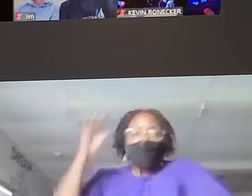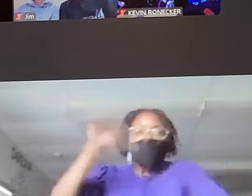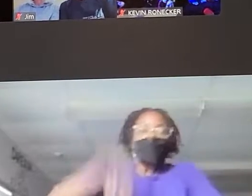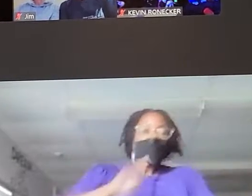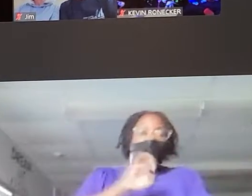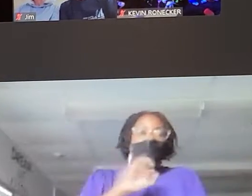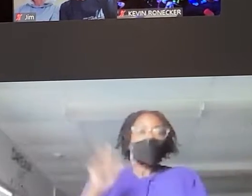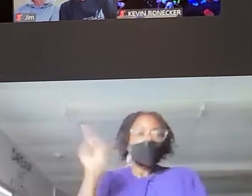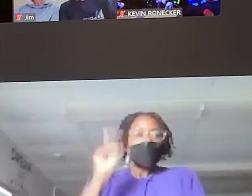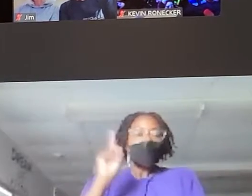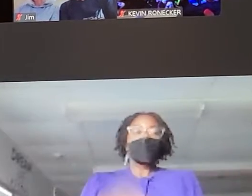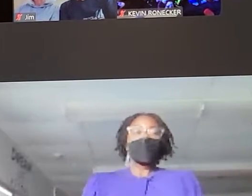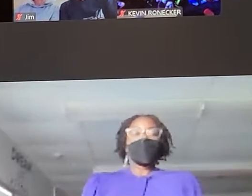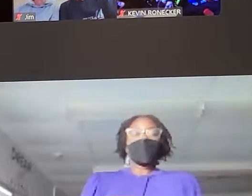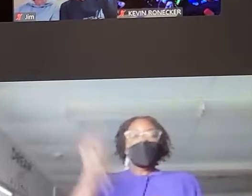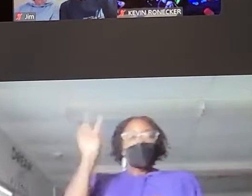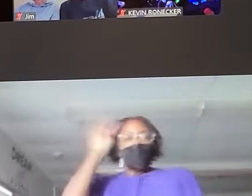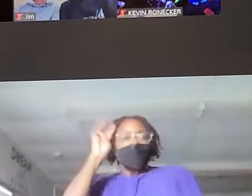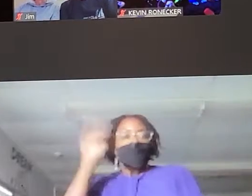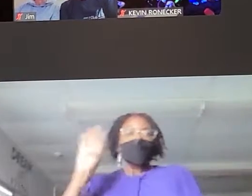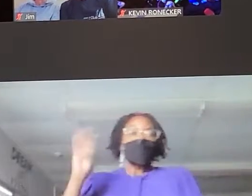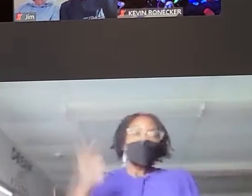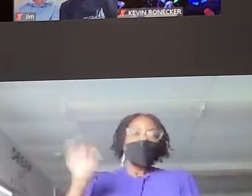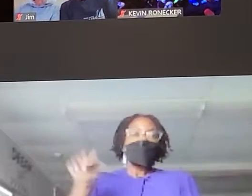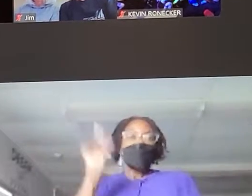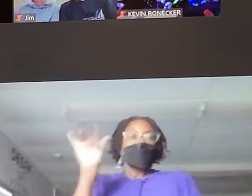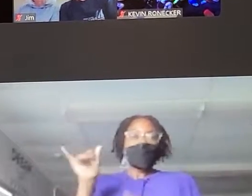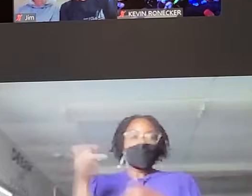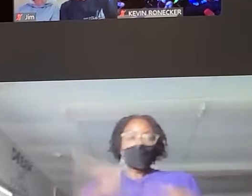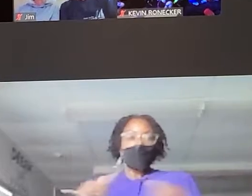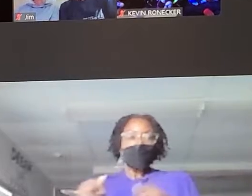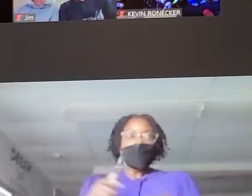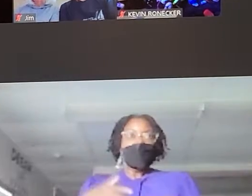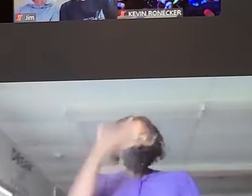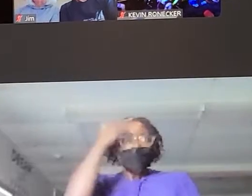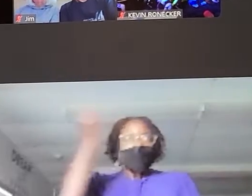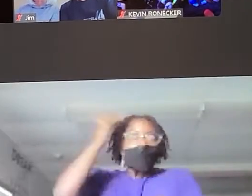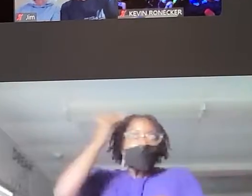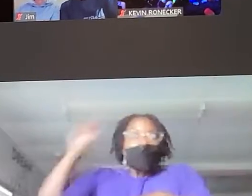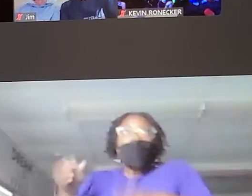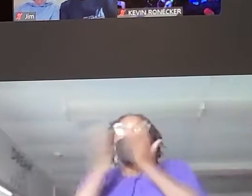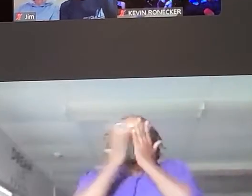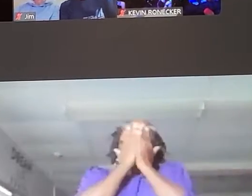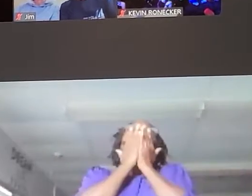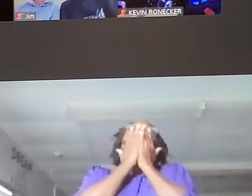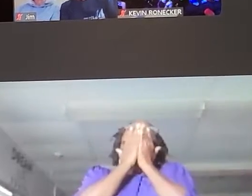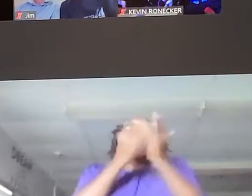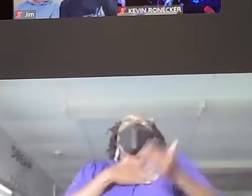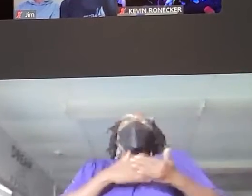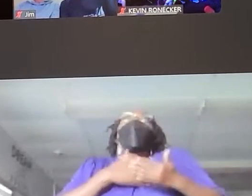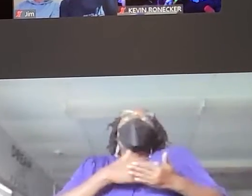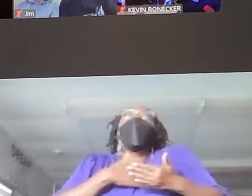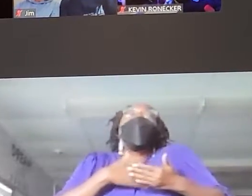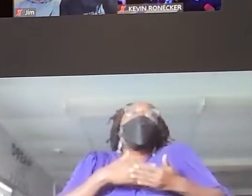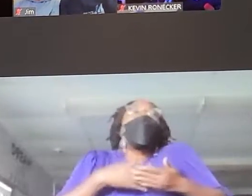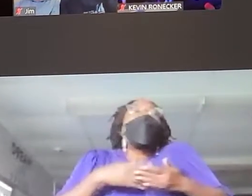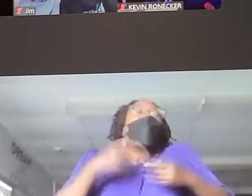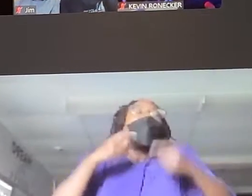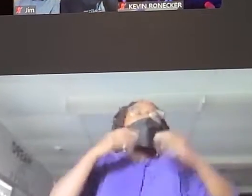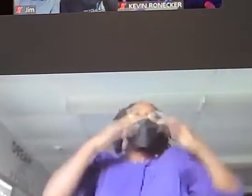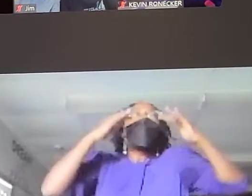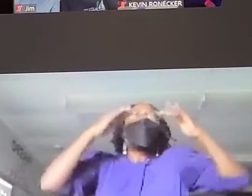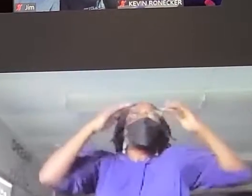at a 4th of July party and forgot to take their implants off first. My heart beat fast, my eyes filled with